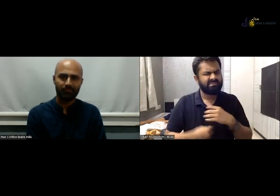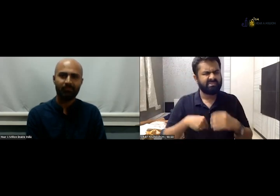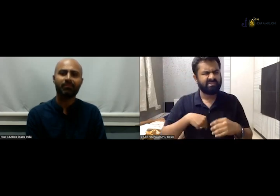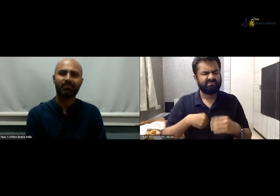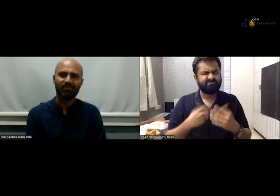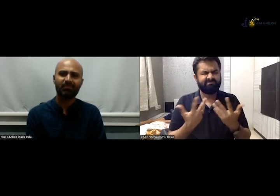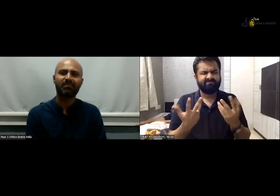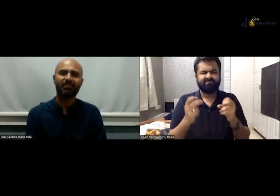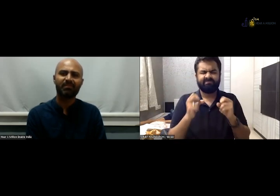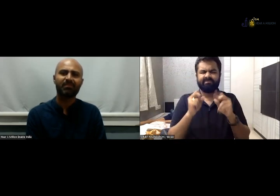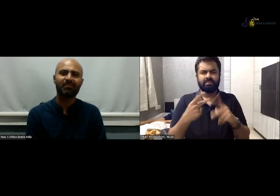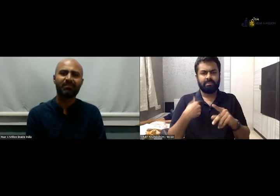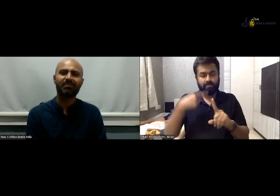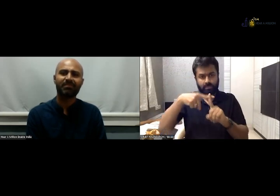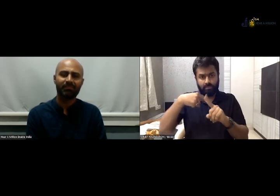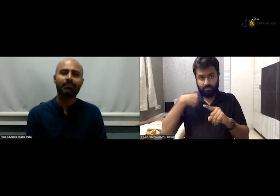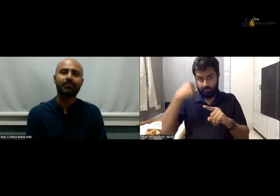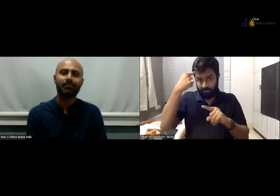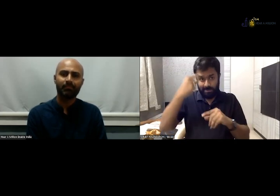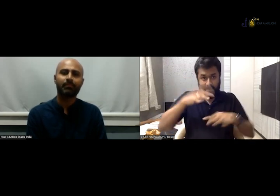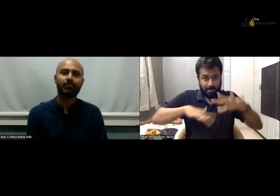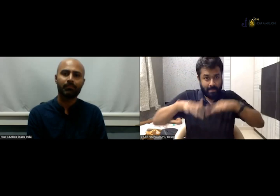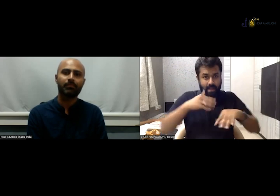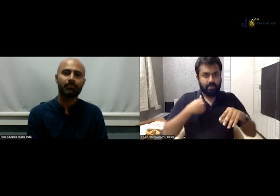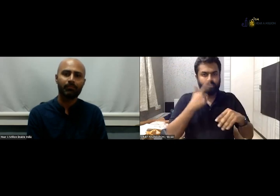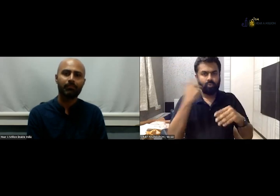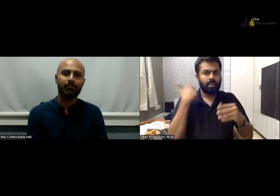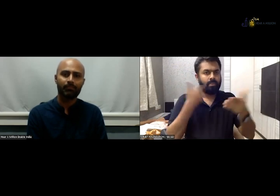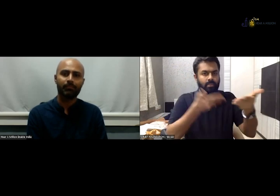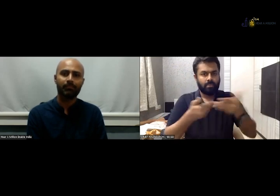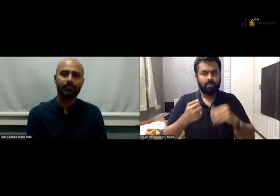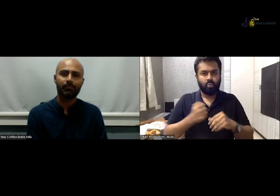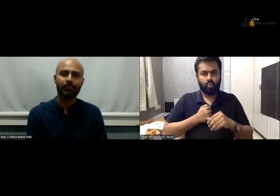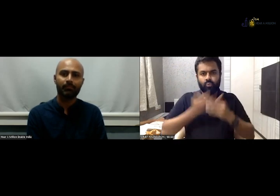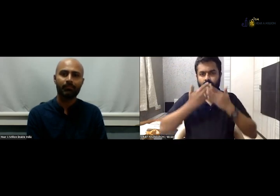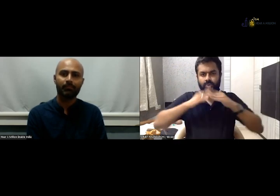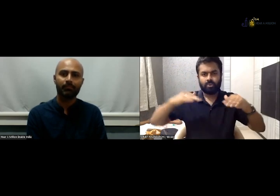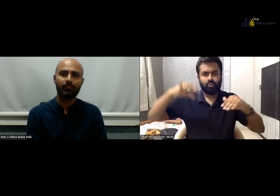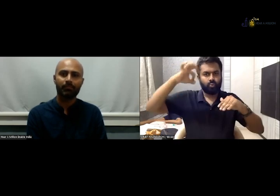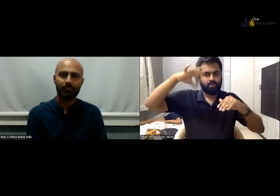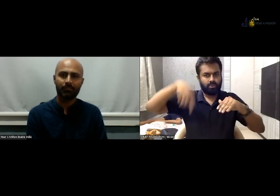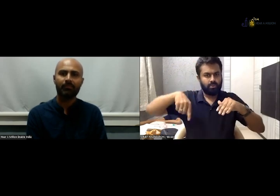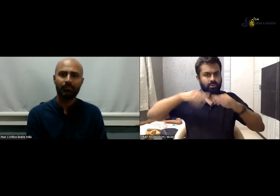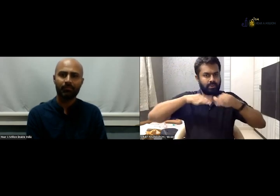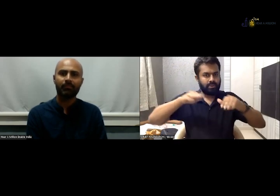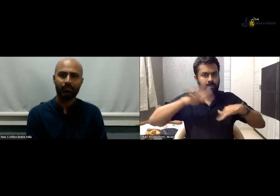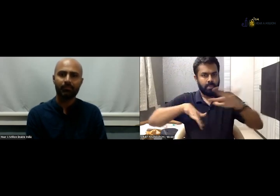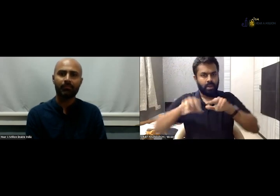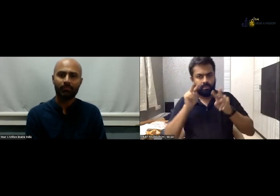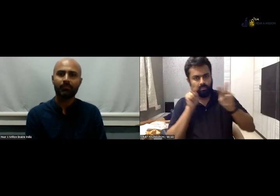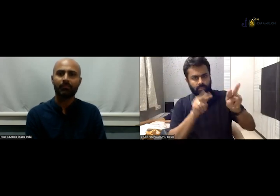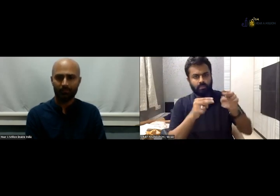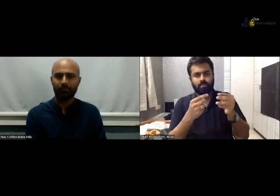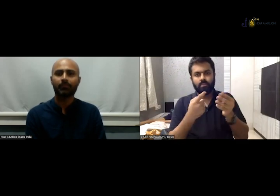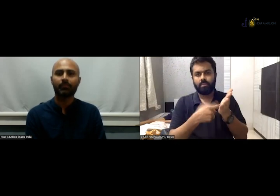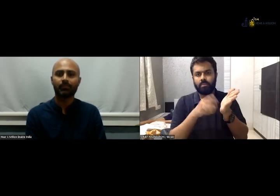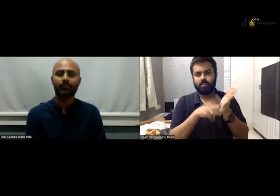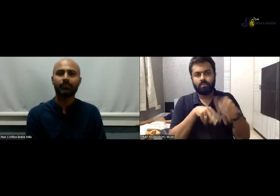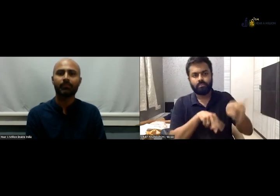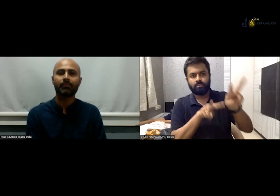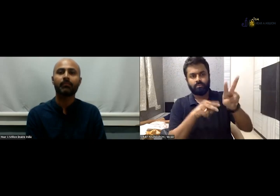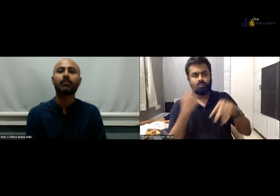just left us this way? And this is so disheartening for us. Then I wanted to